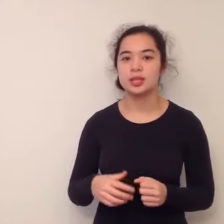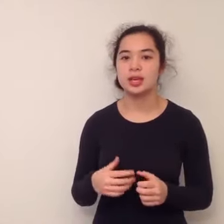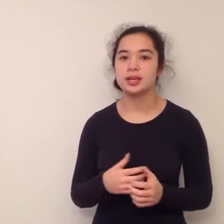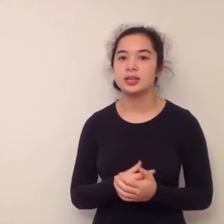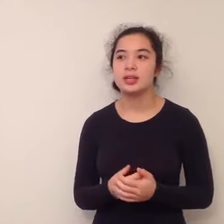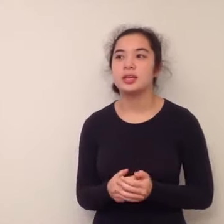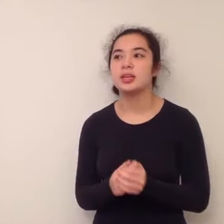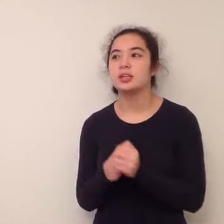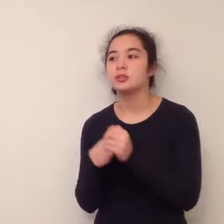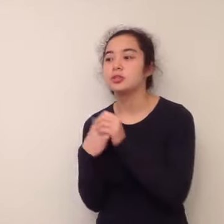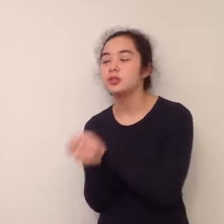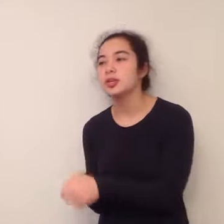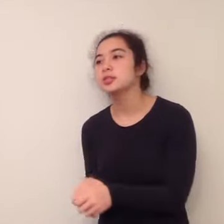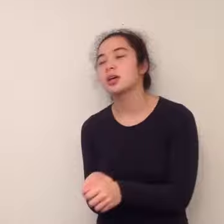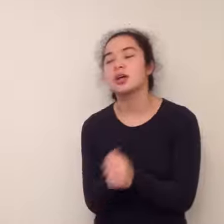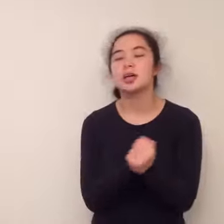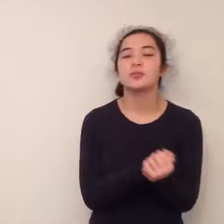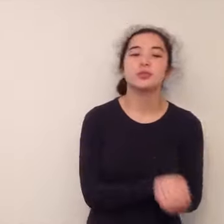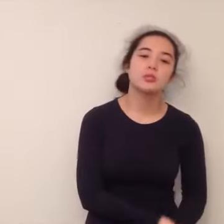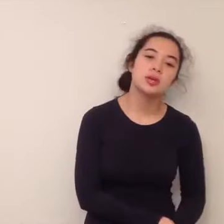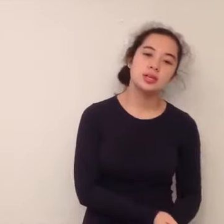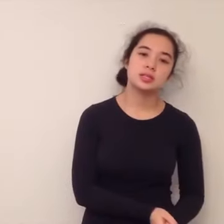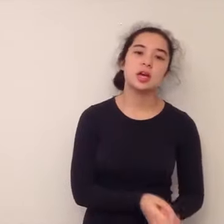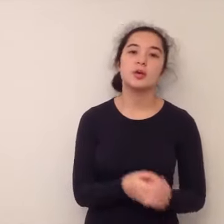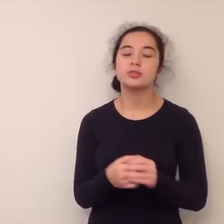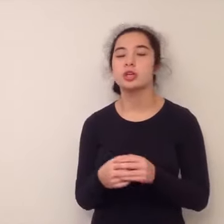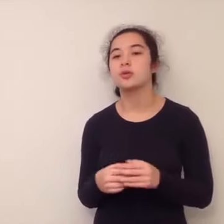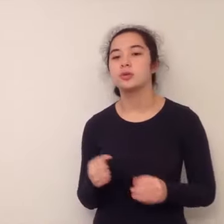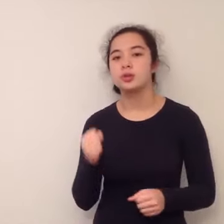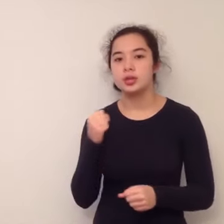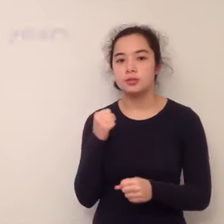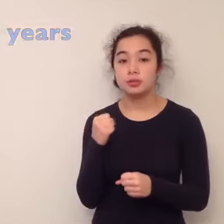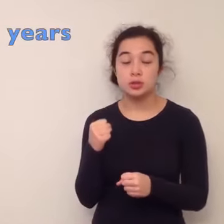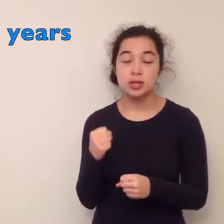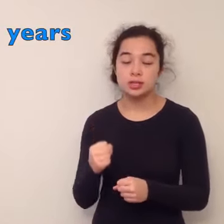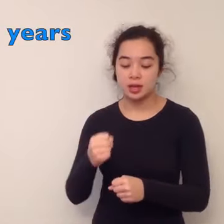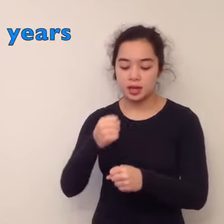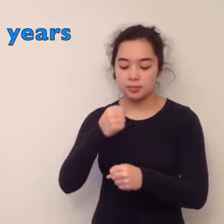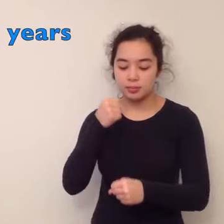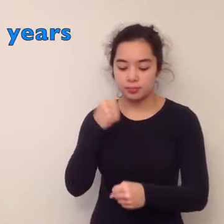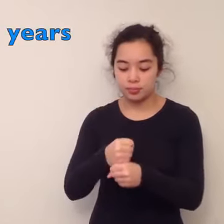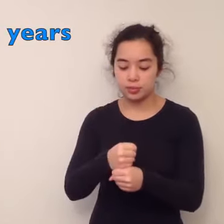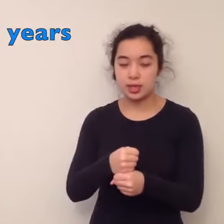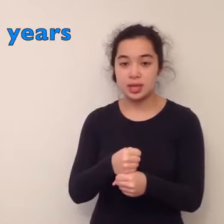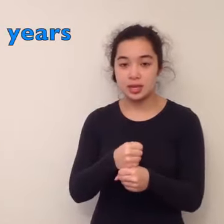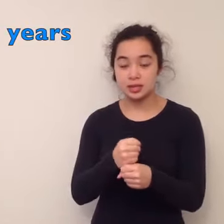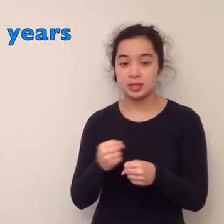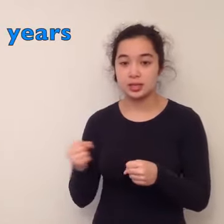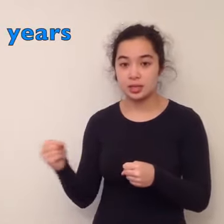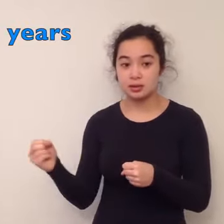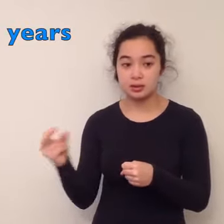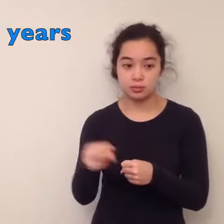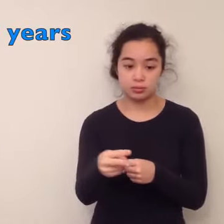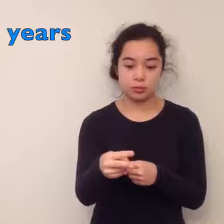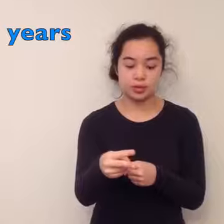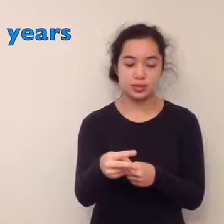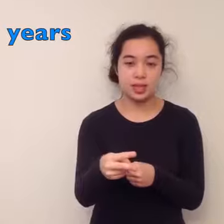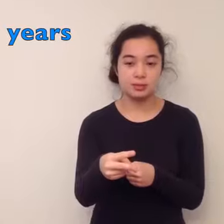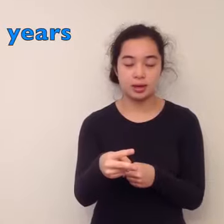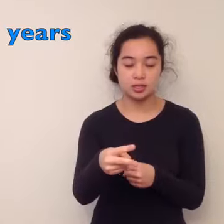say in 2 years' time or 3 years' time or so on, for 2 years' time, year, and then point in the same direction